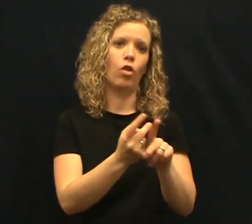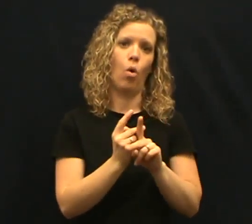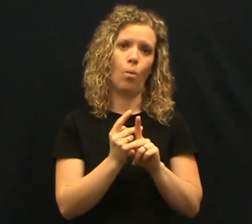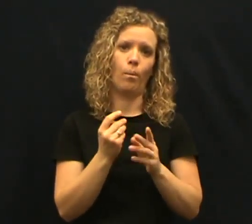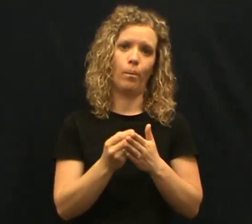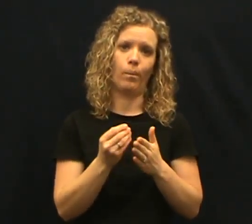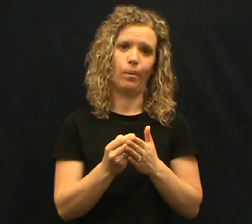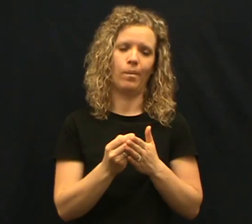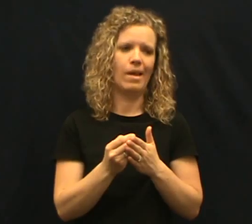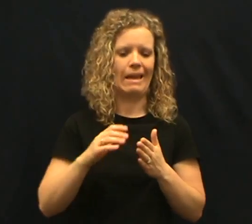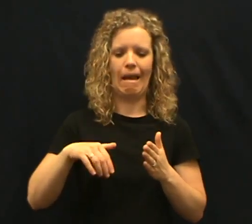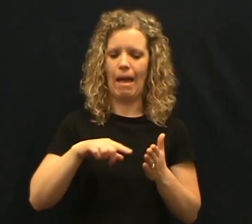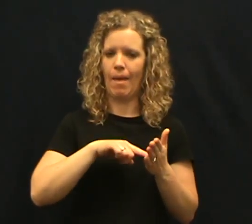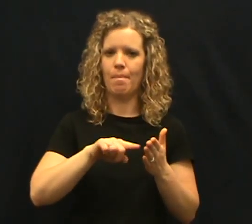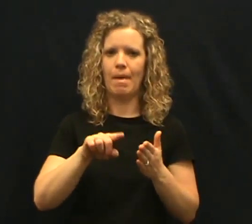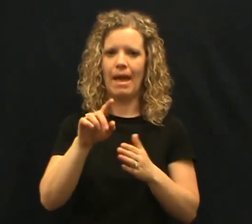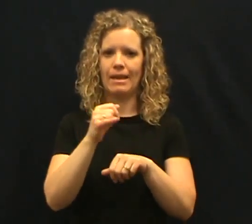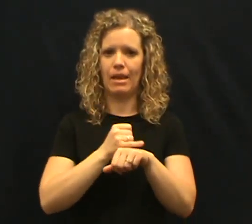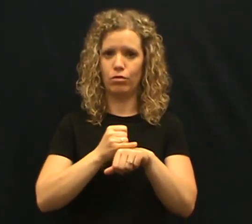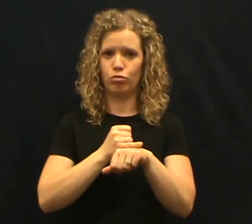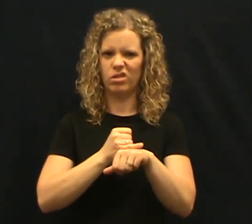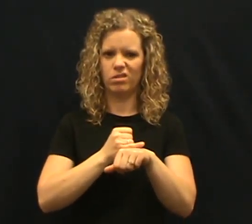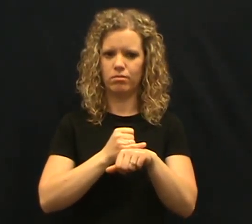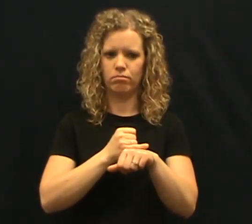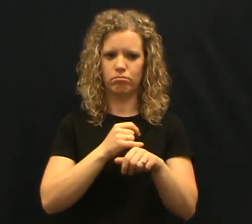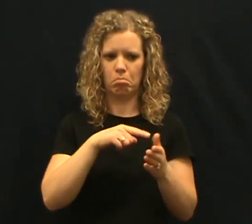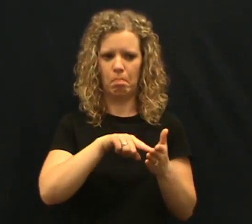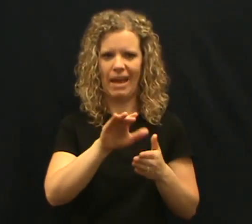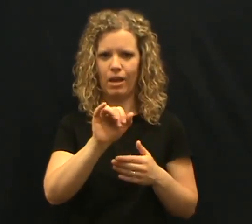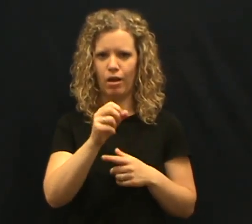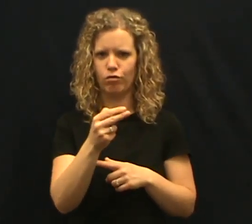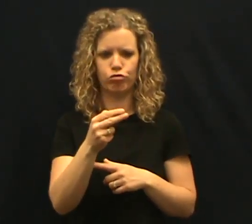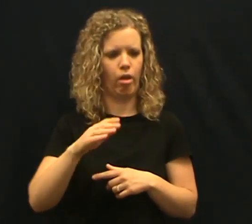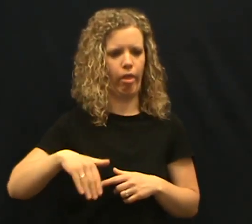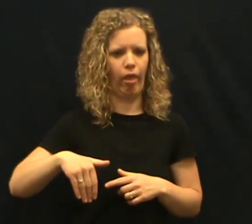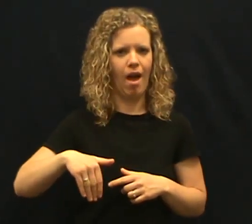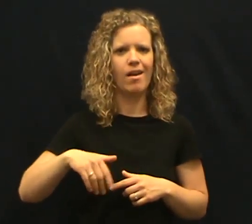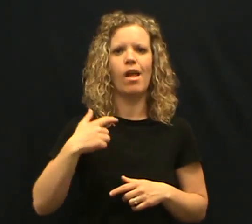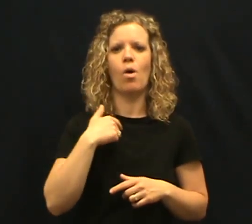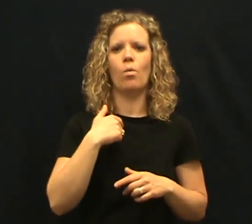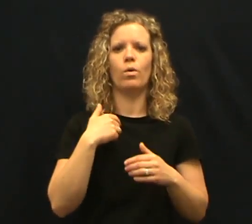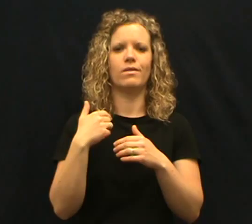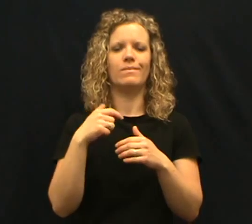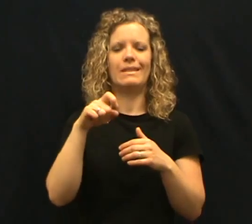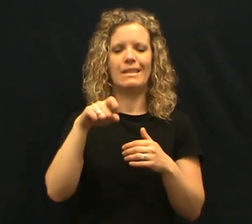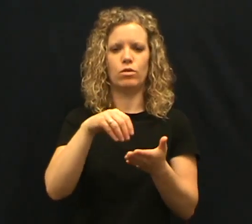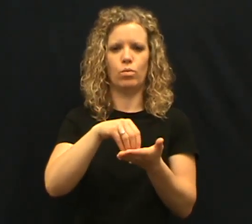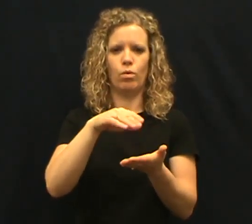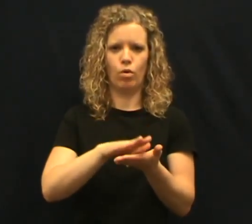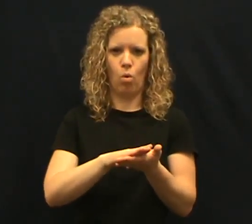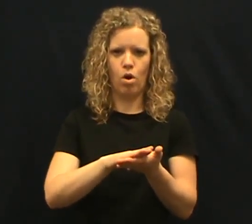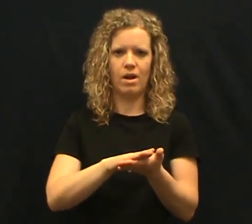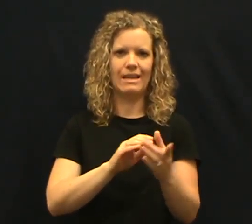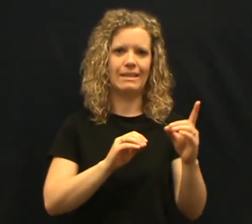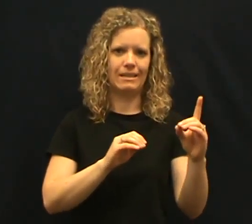interest in cash yet for the month, we have to record that expense with the debit to interest expense and